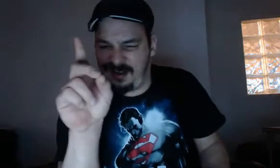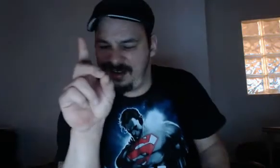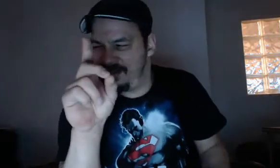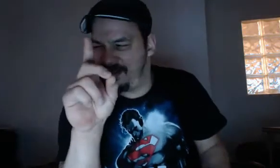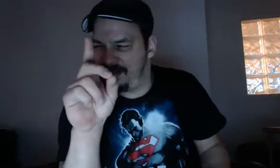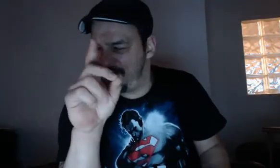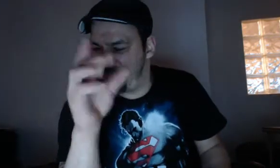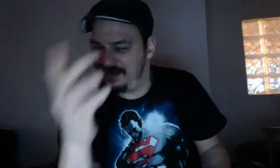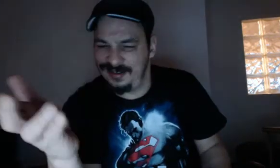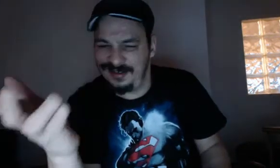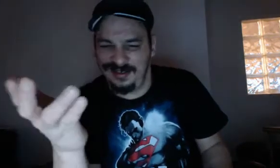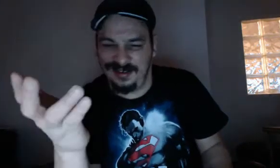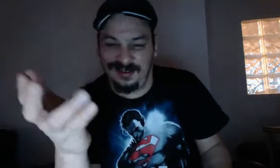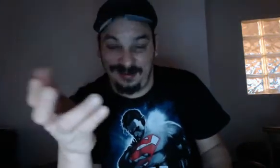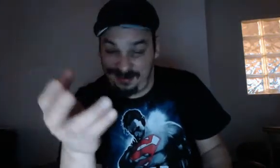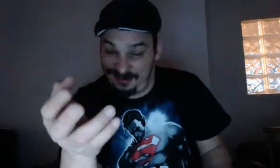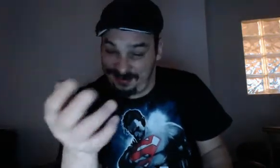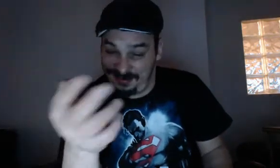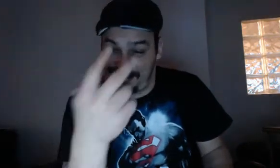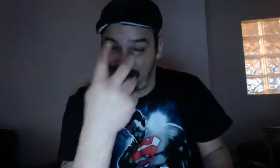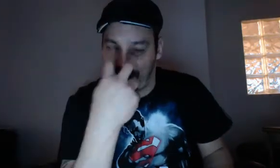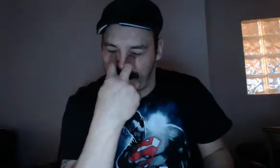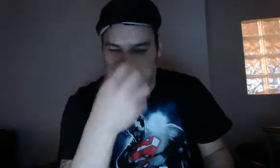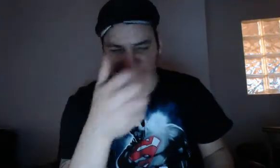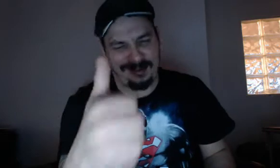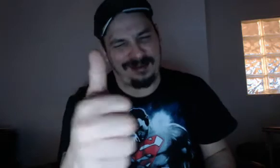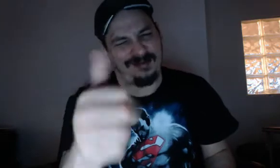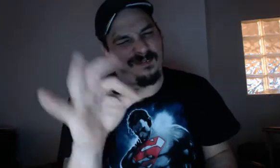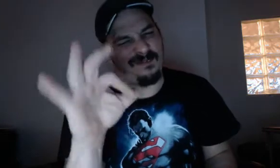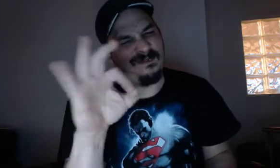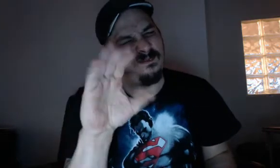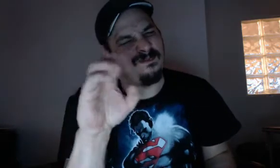It's chaos out there, but the M-Class sees in your blind spot.